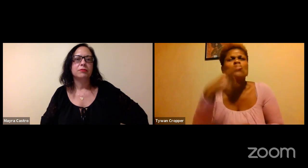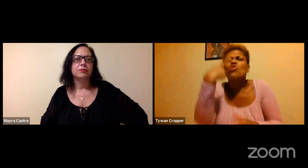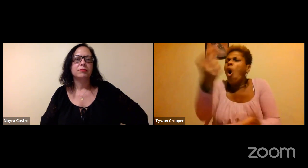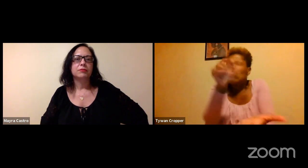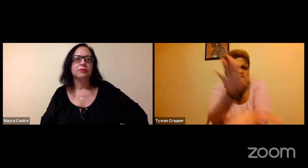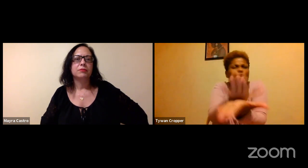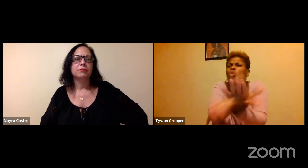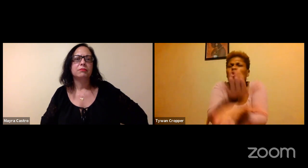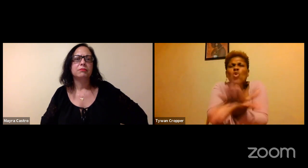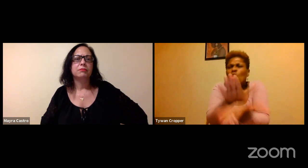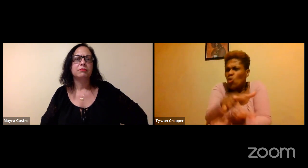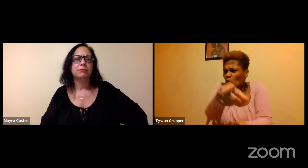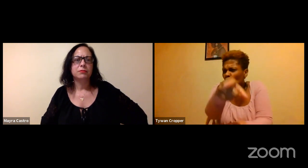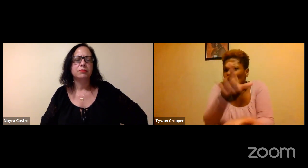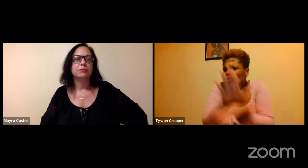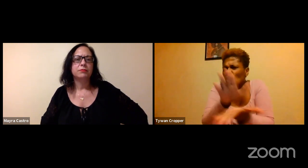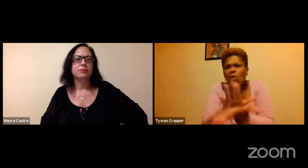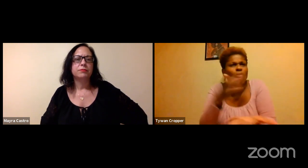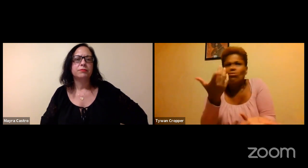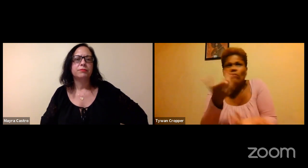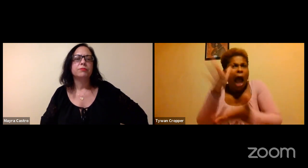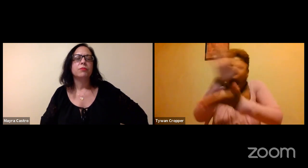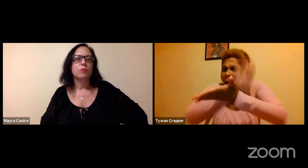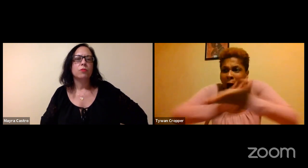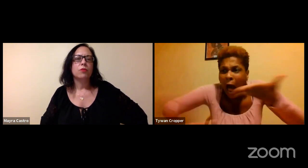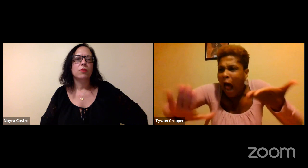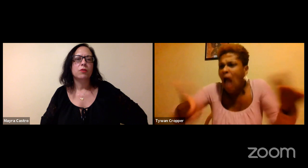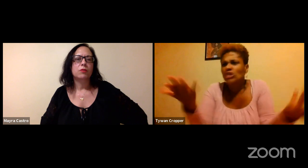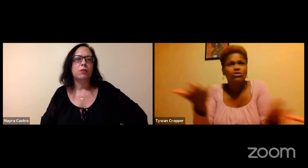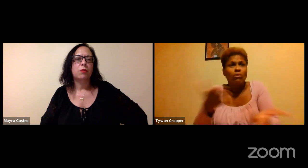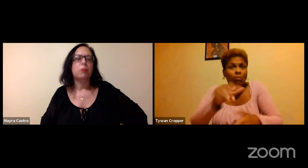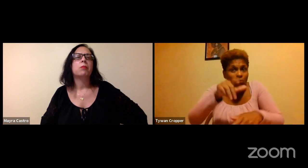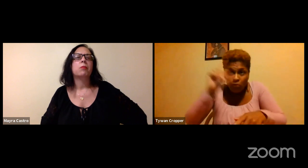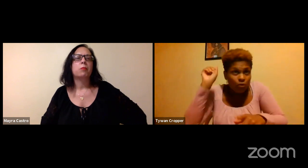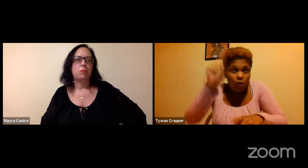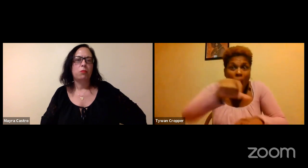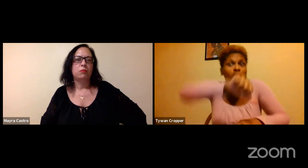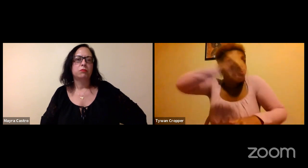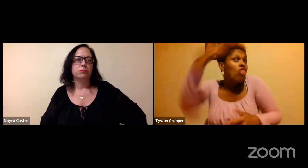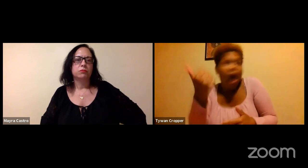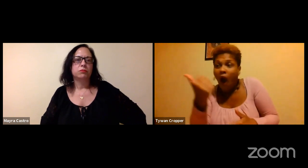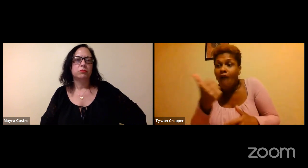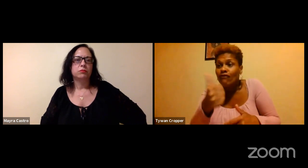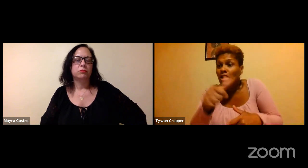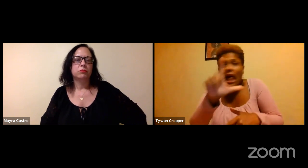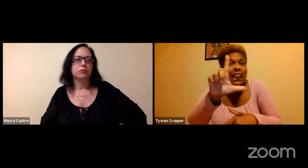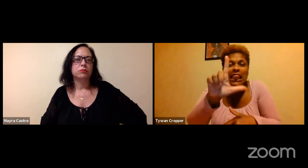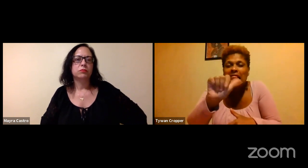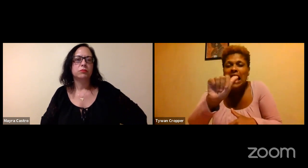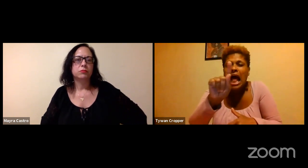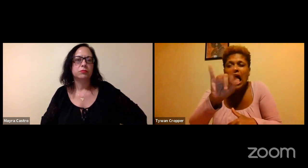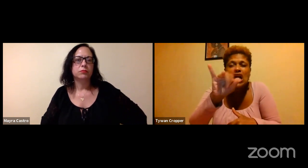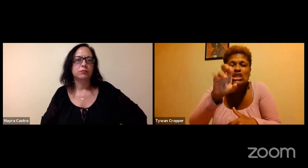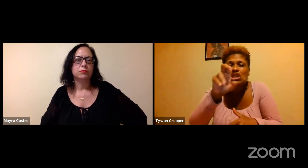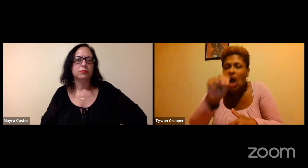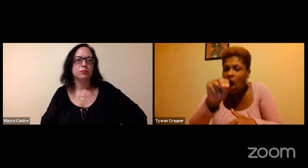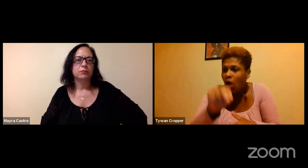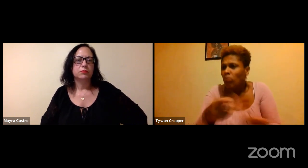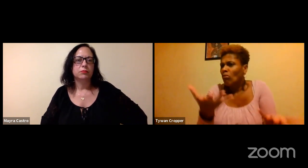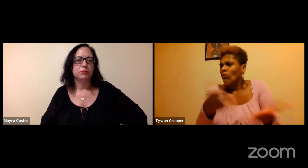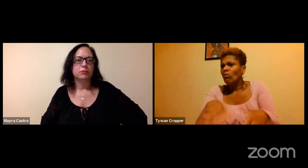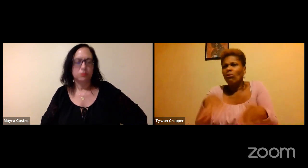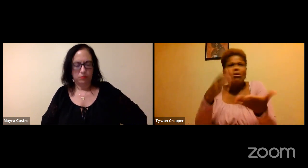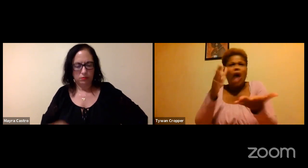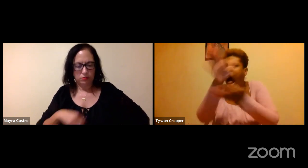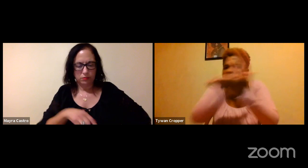Now, I wanted to know, where did you go to school in college?